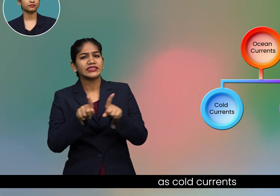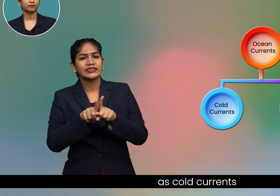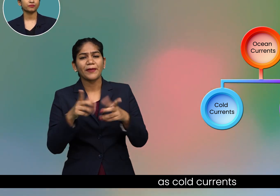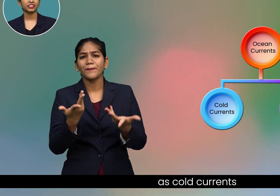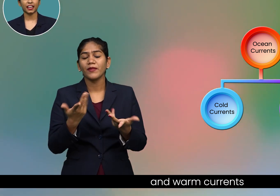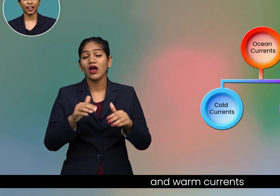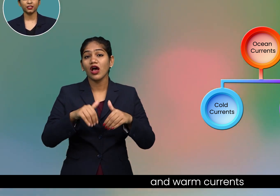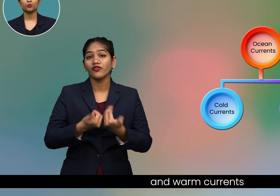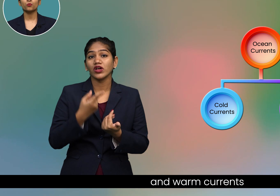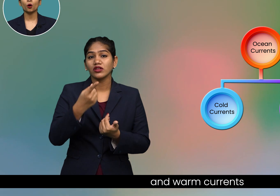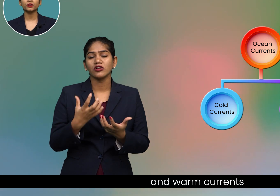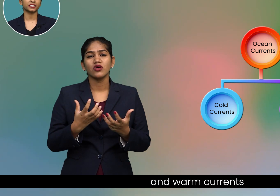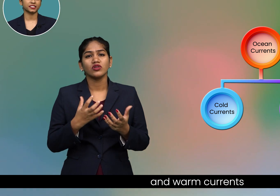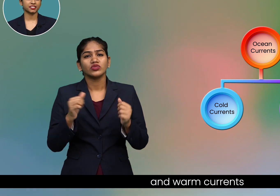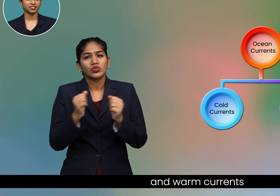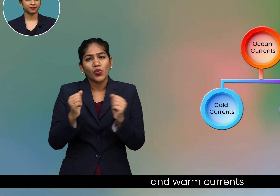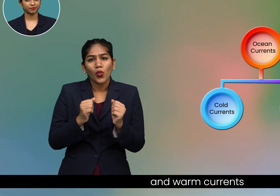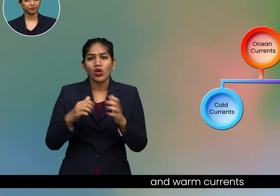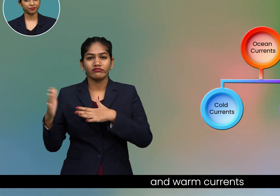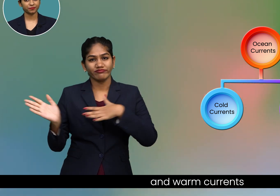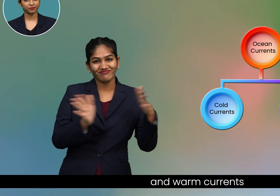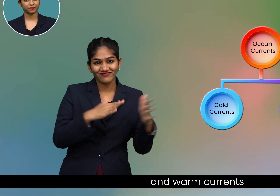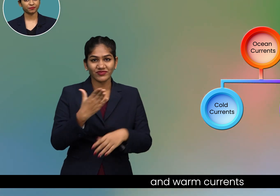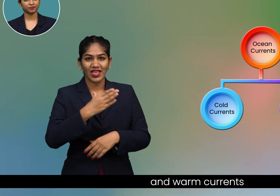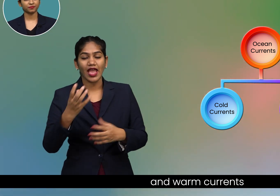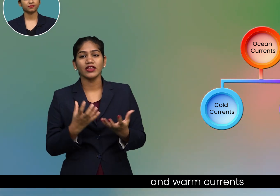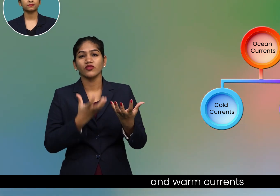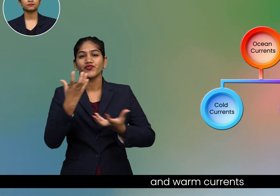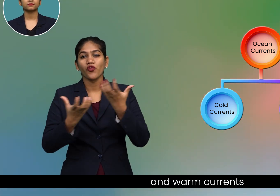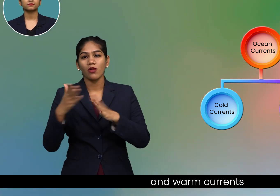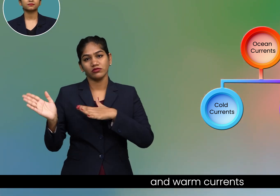currents and warm currents.